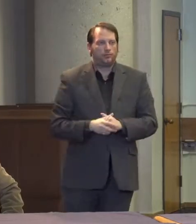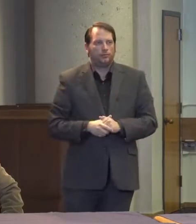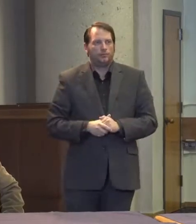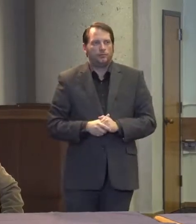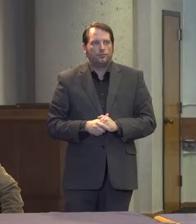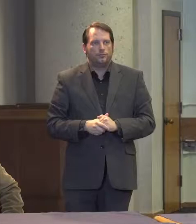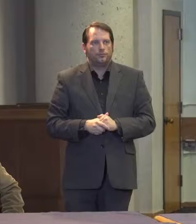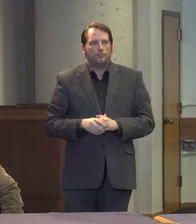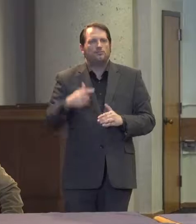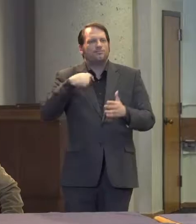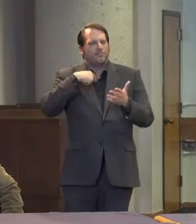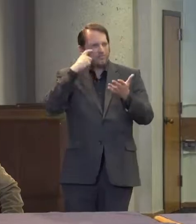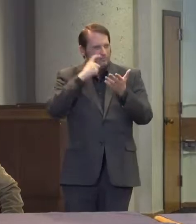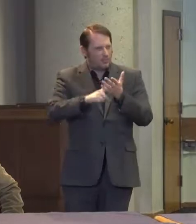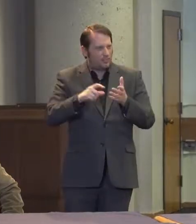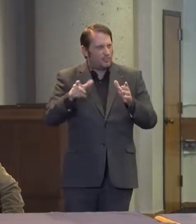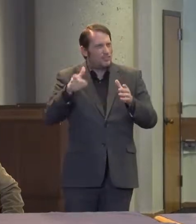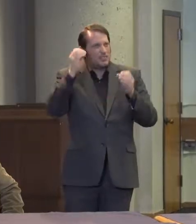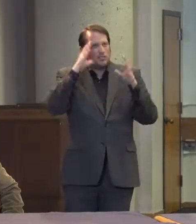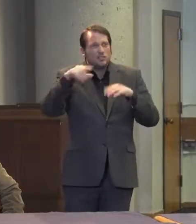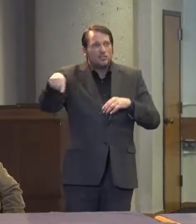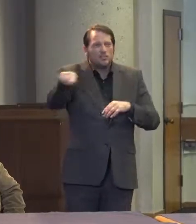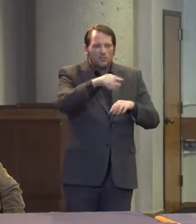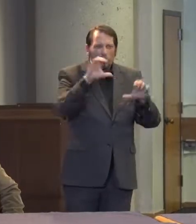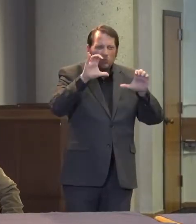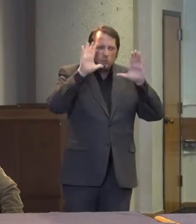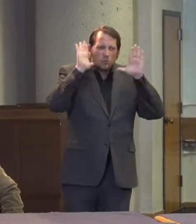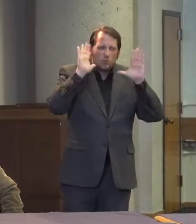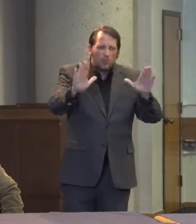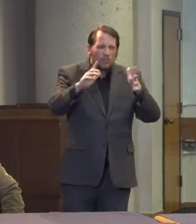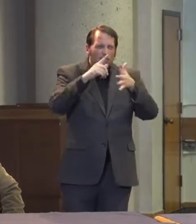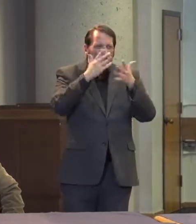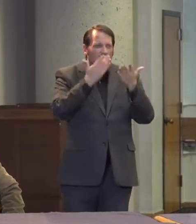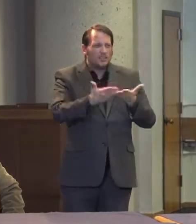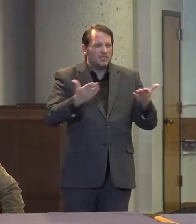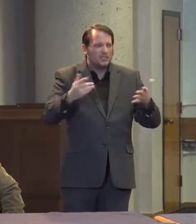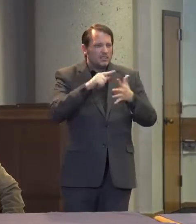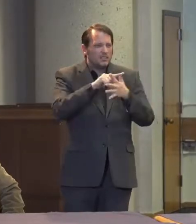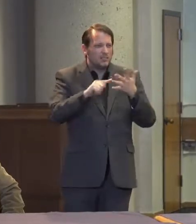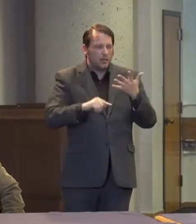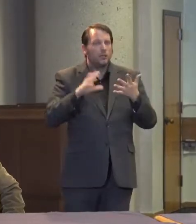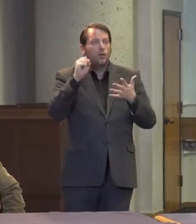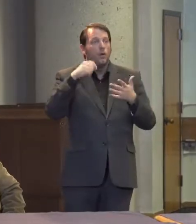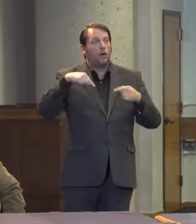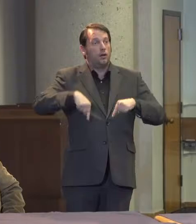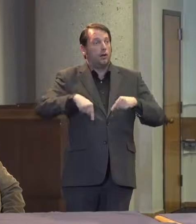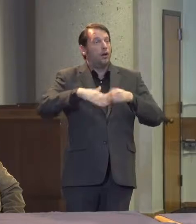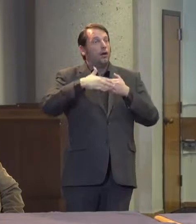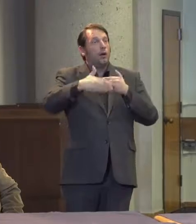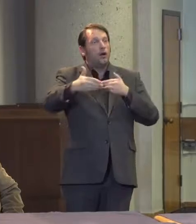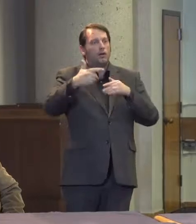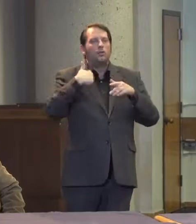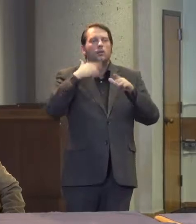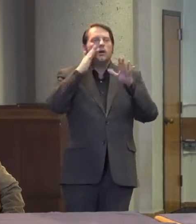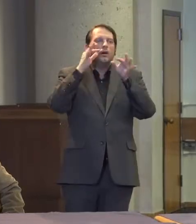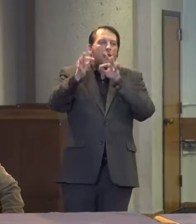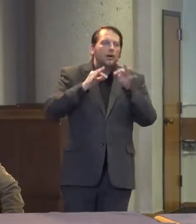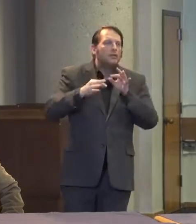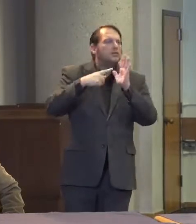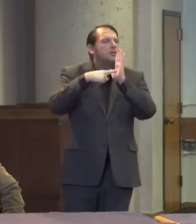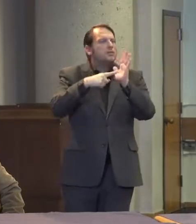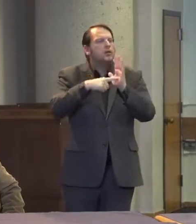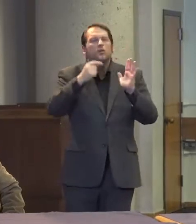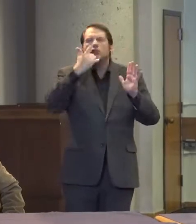putting out some examples of that this weekend in a video like this one so that people can actually see what's happening for children.